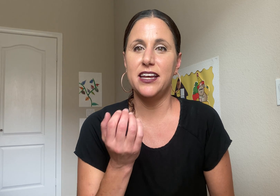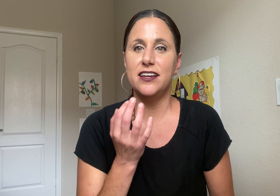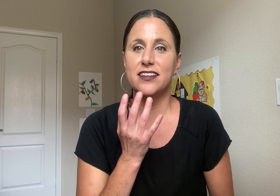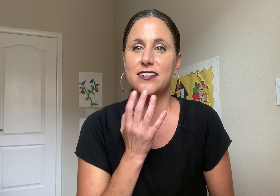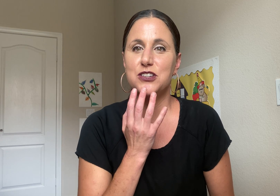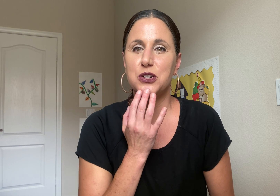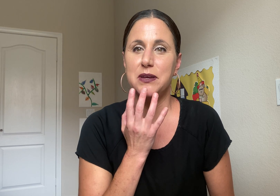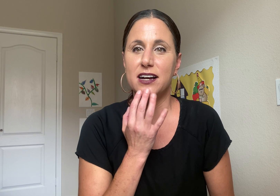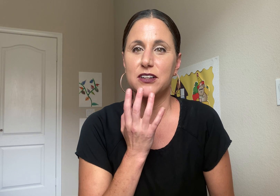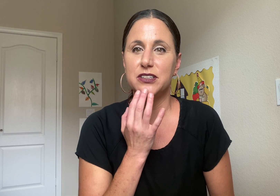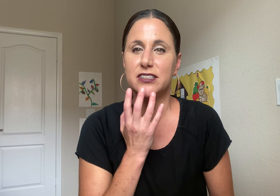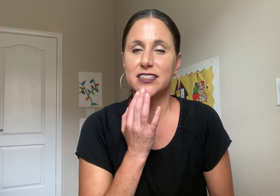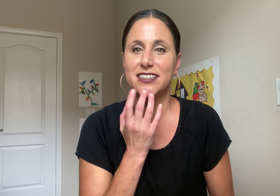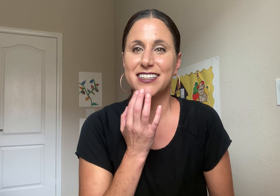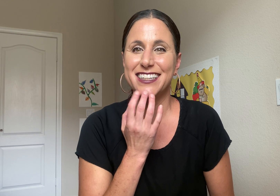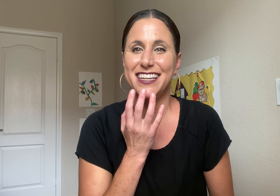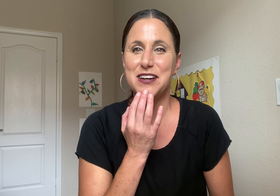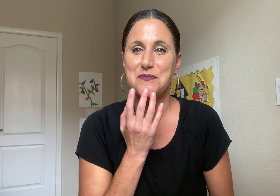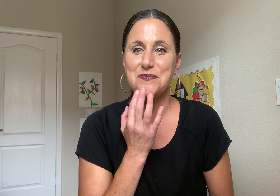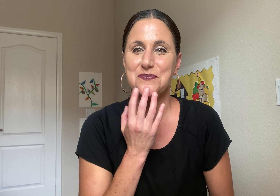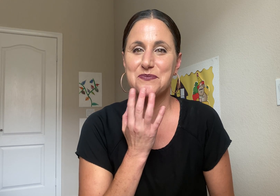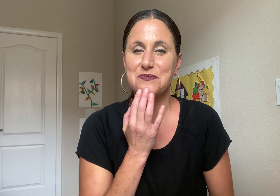ready? Show me colors. Yep.